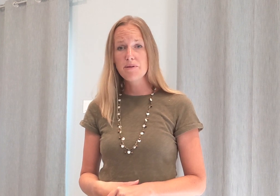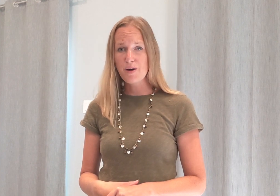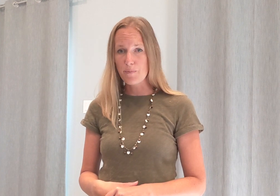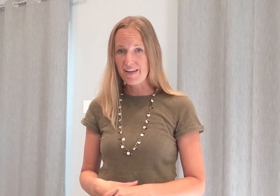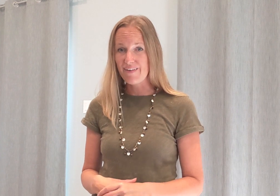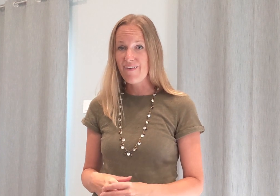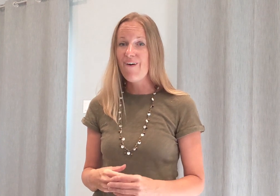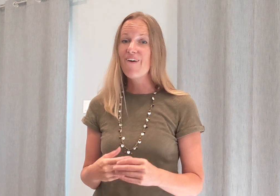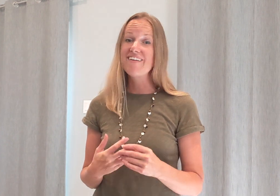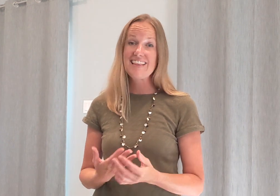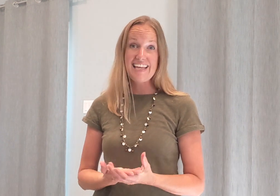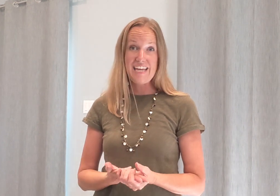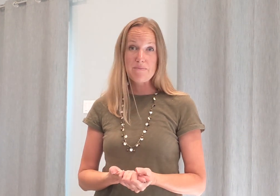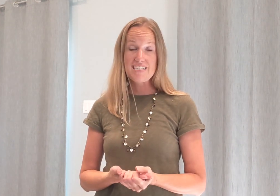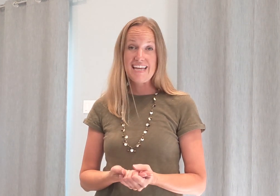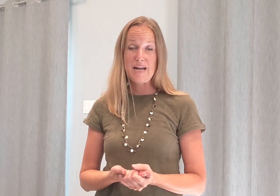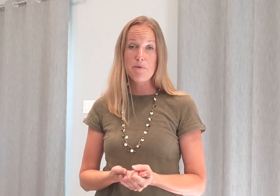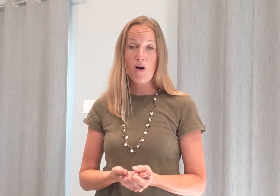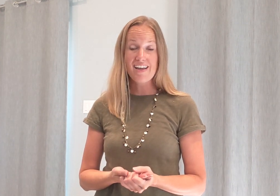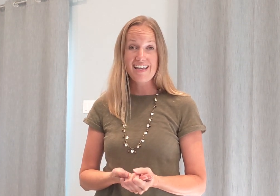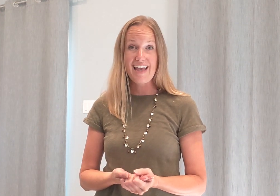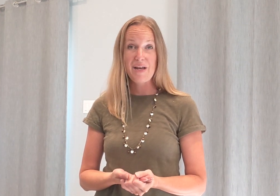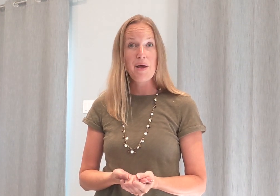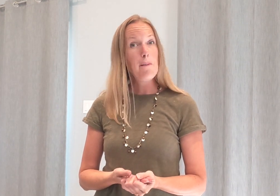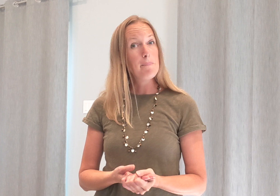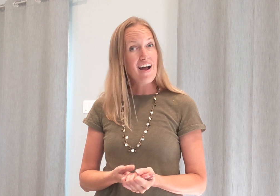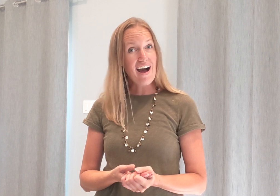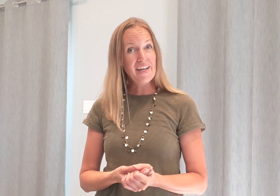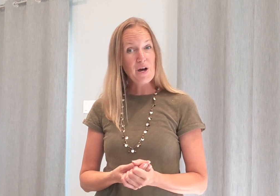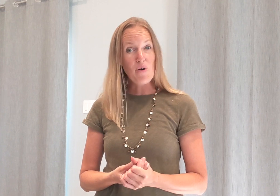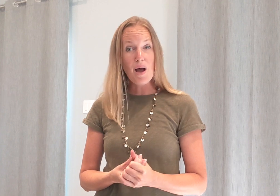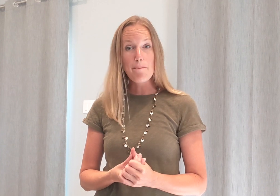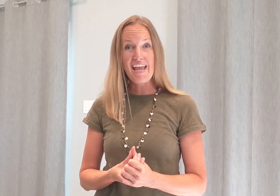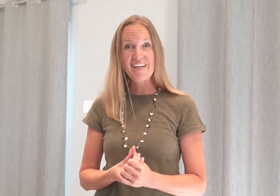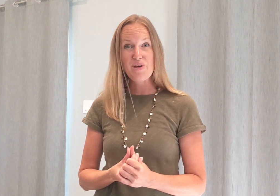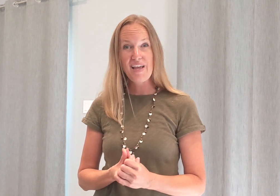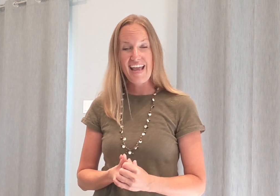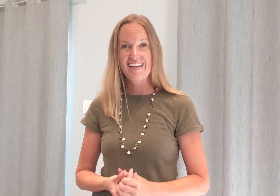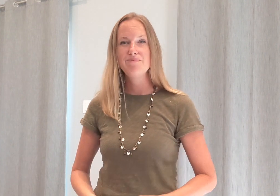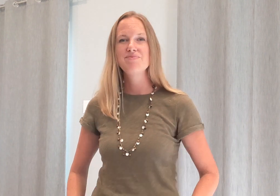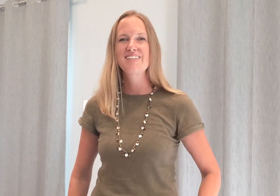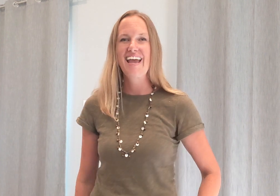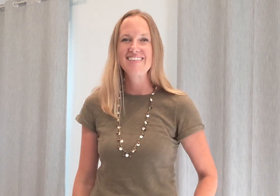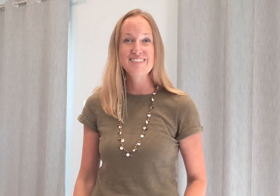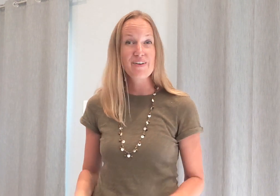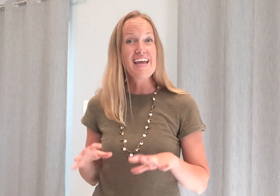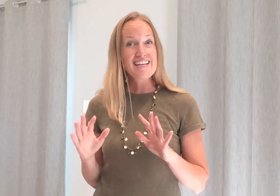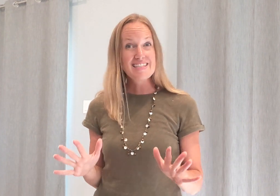be open or the lame to get up and walk again, but I know a man who can. Okay, so